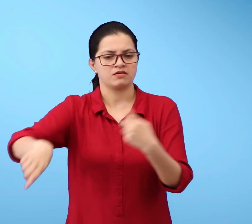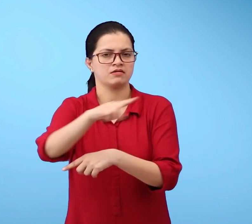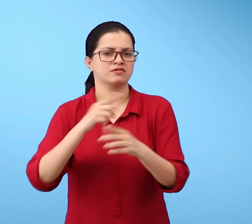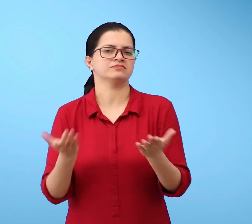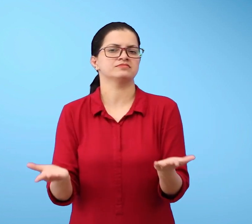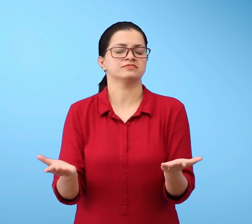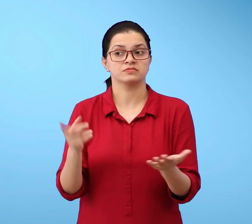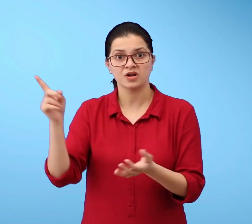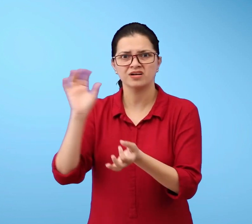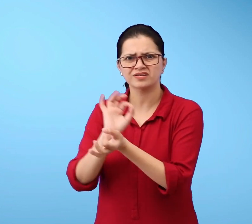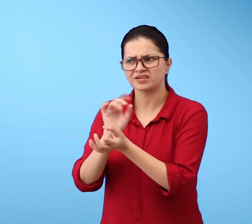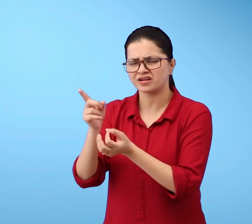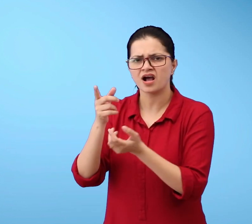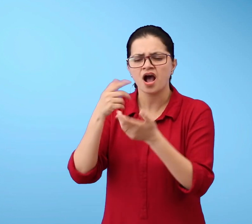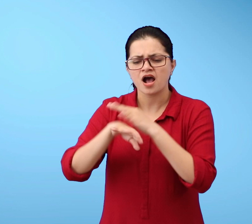Let us see how he did this.